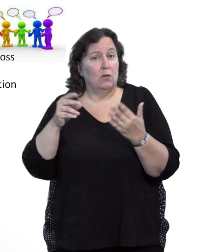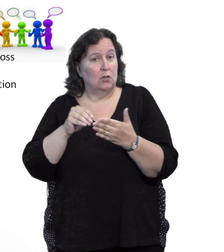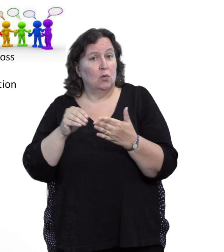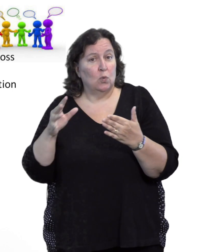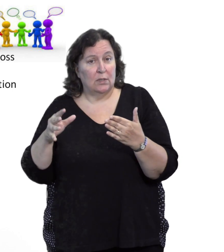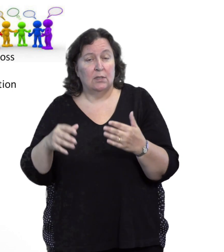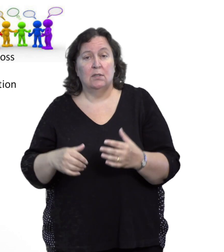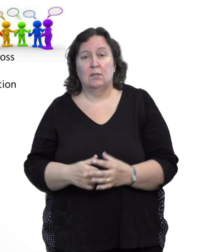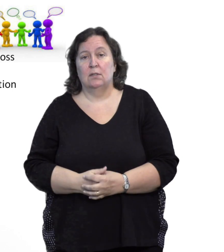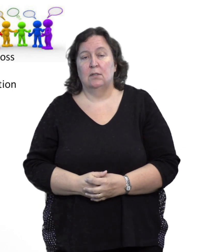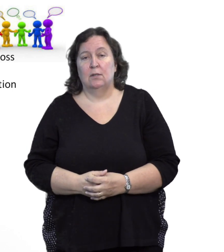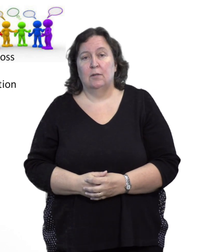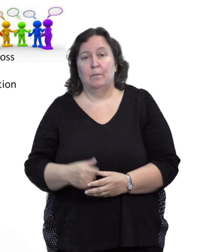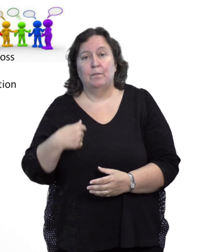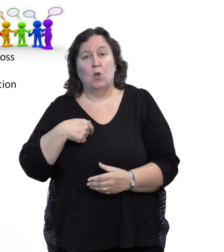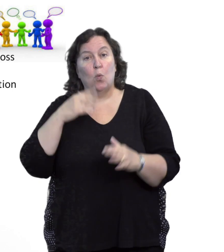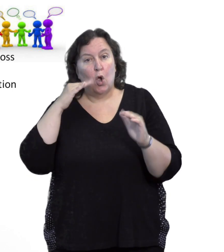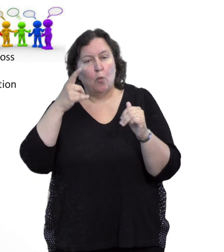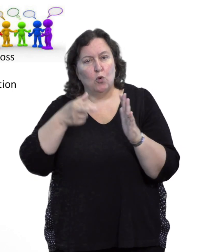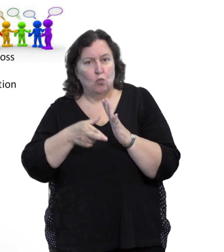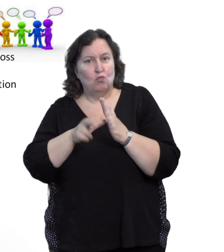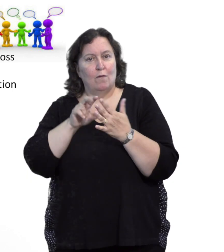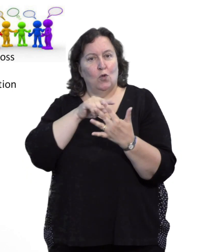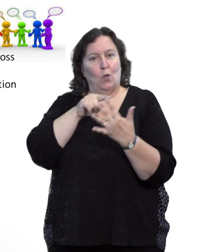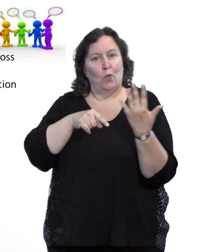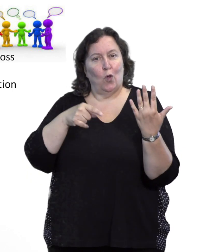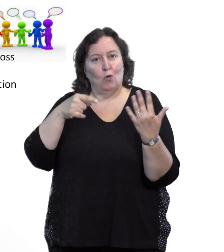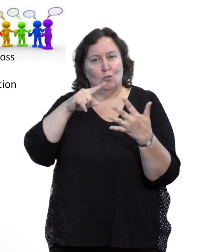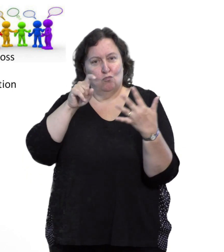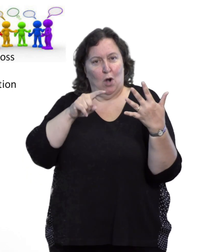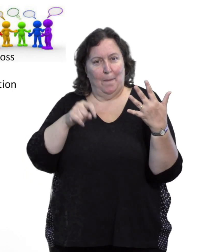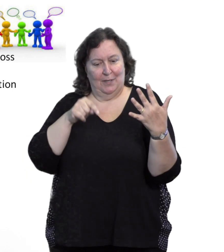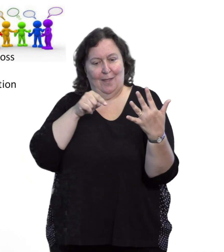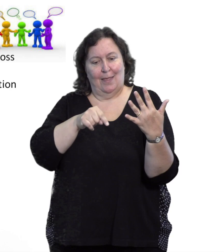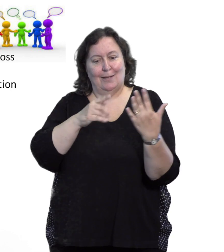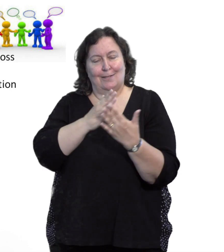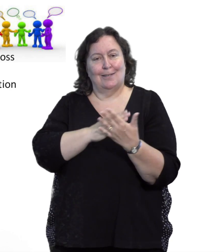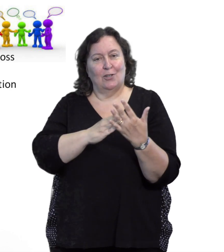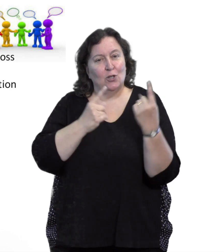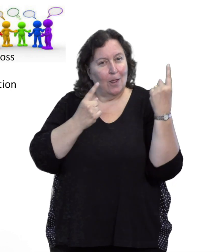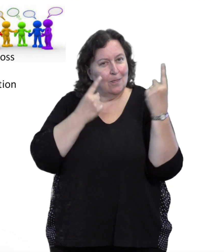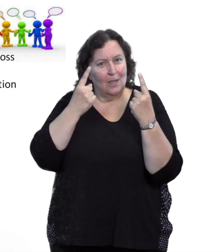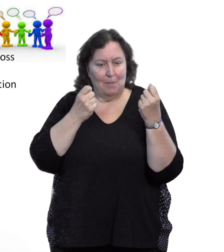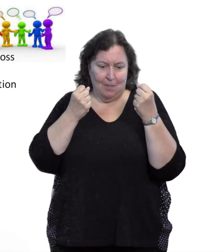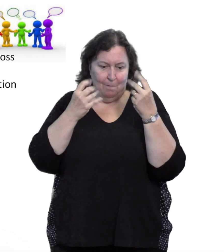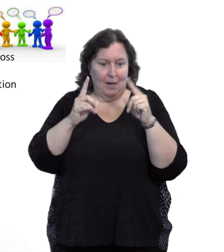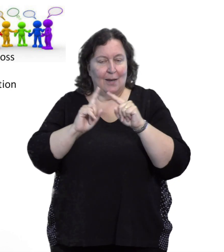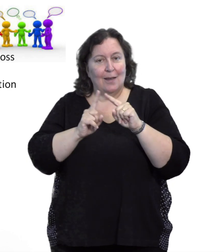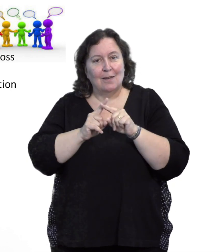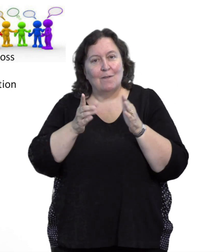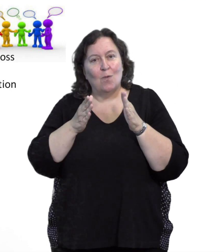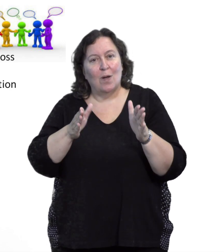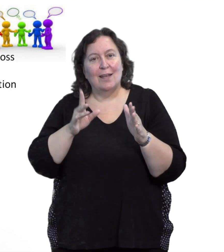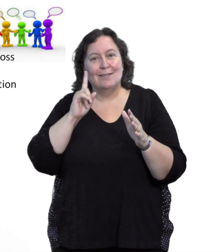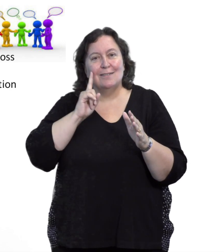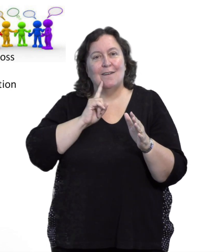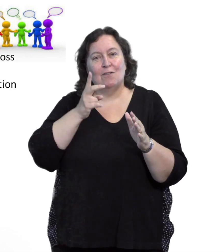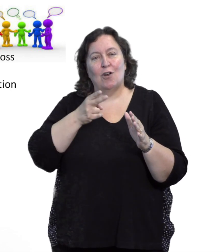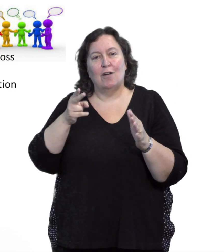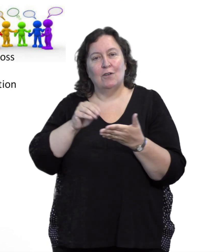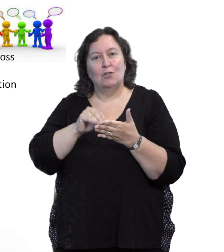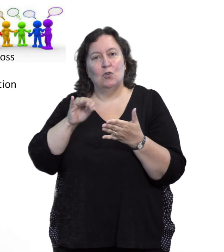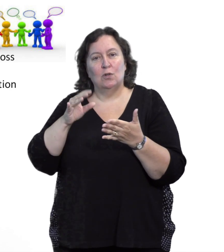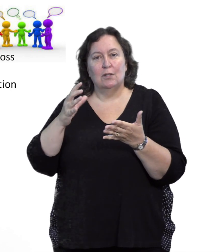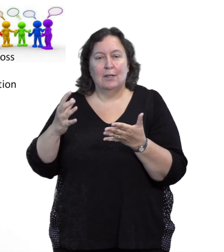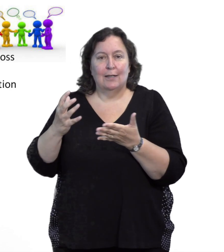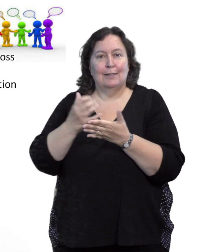We hope that you will review the prompts in this section and think about the many different ways that deaf and hard of hearing students can get more